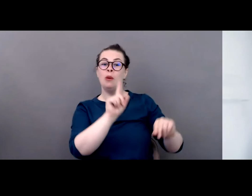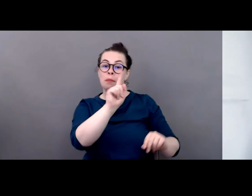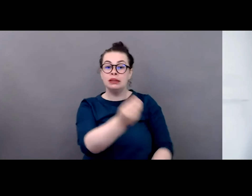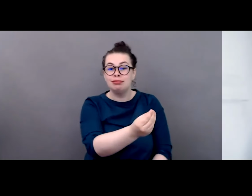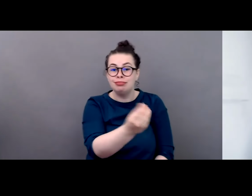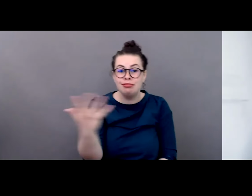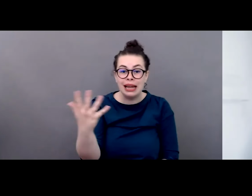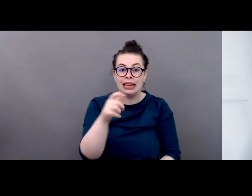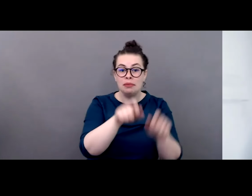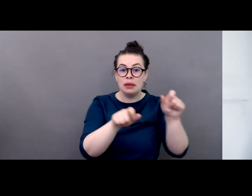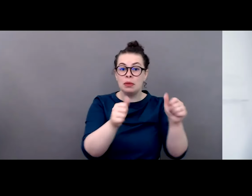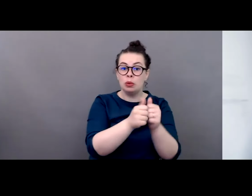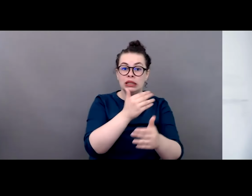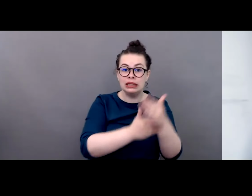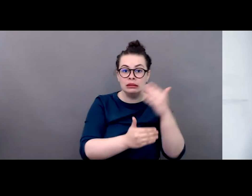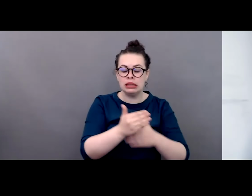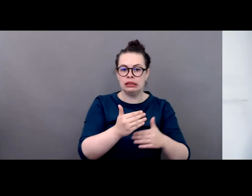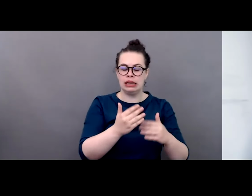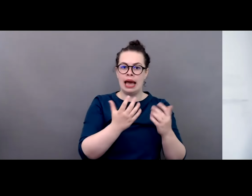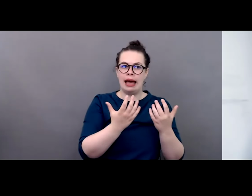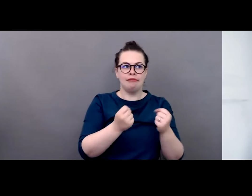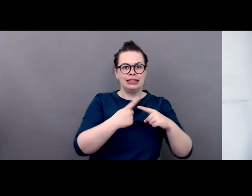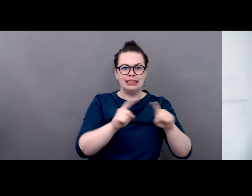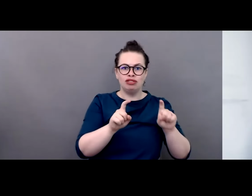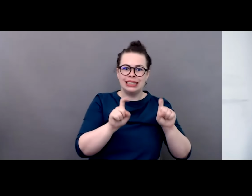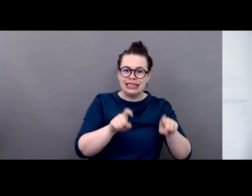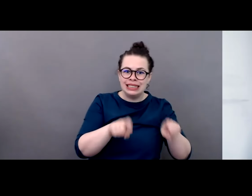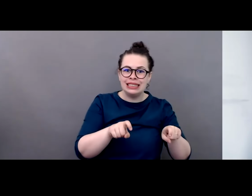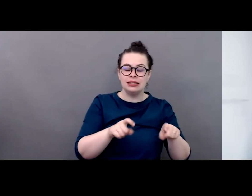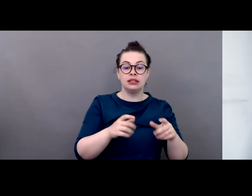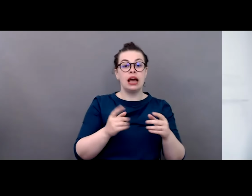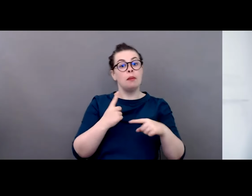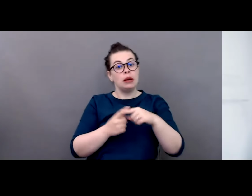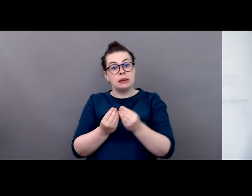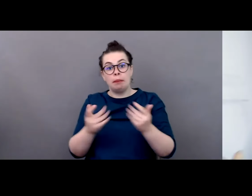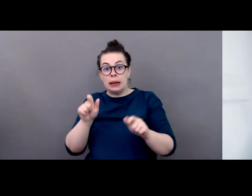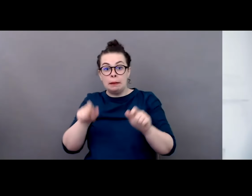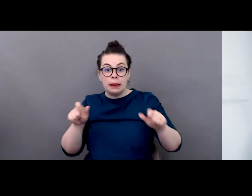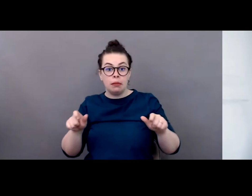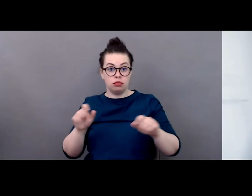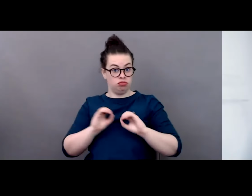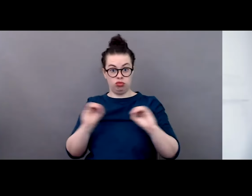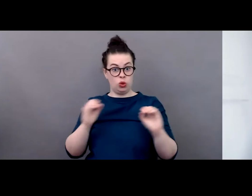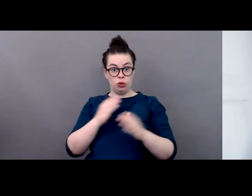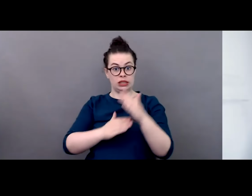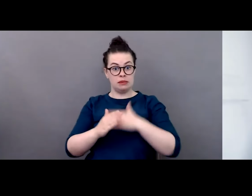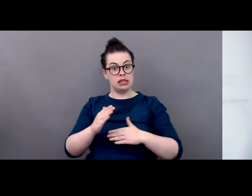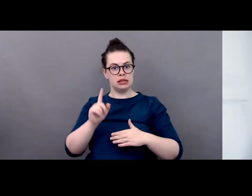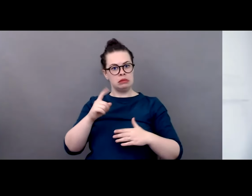disabilities with different needs, and many other persons without disabilities with interests and